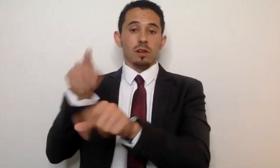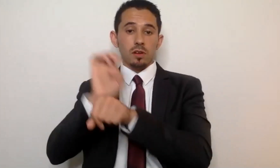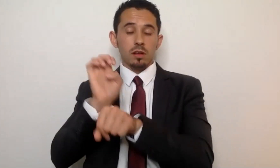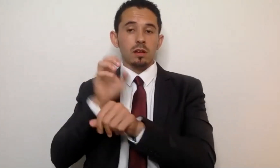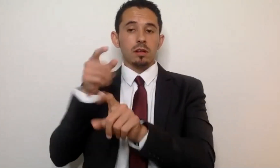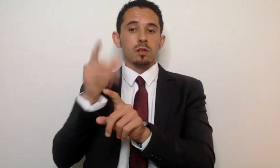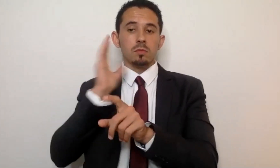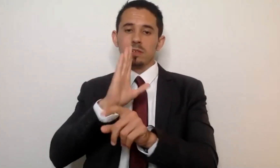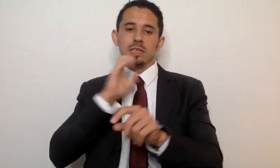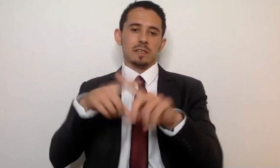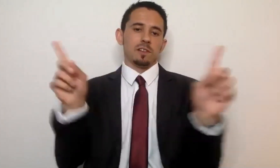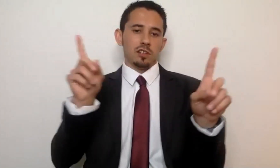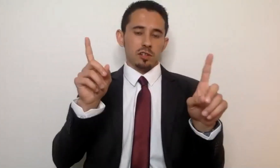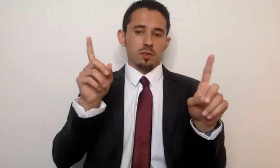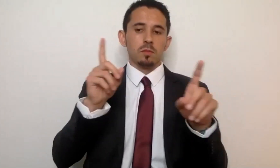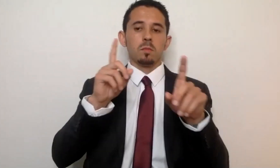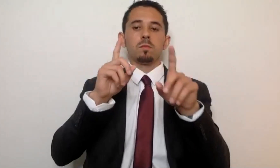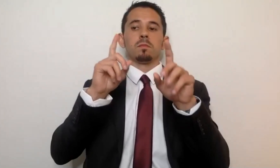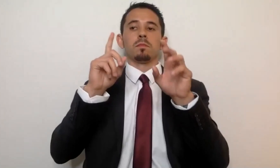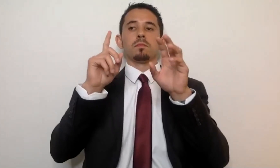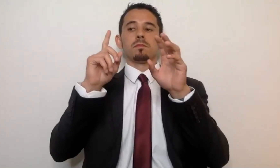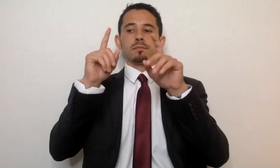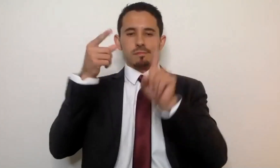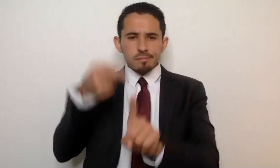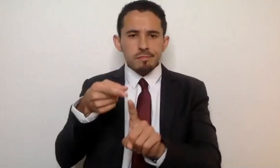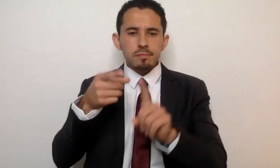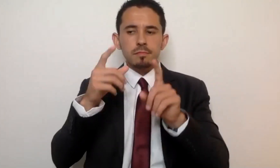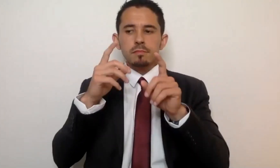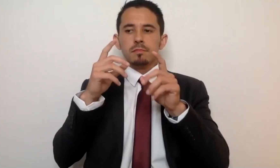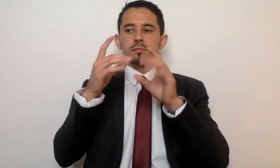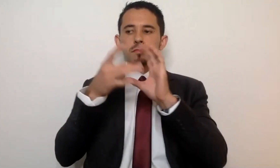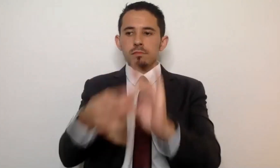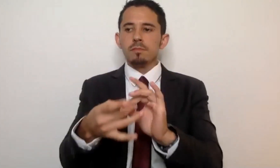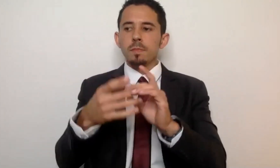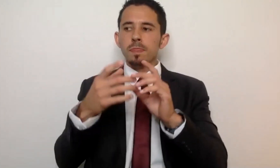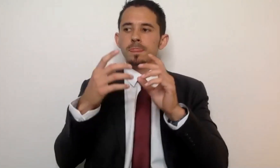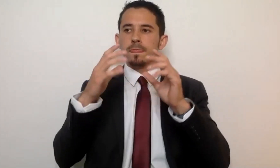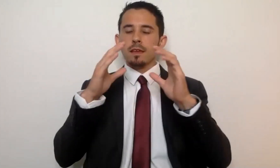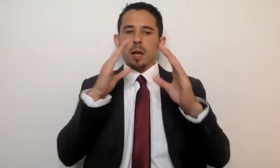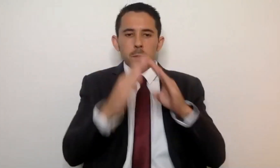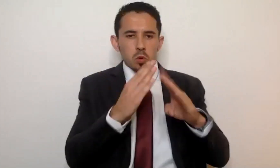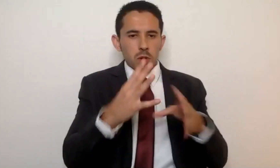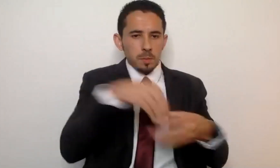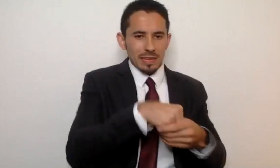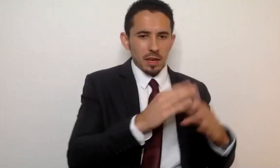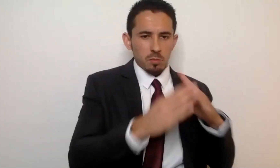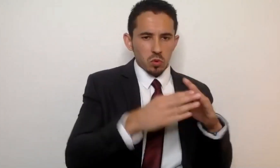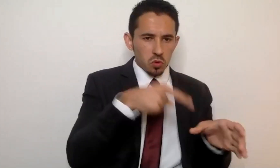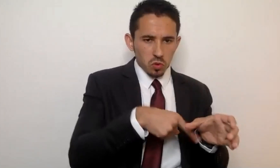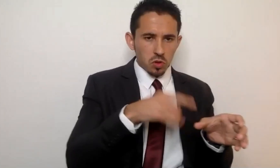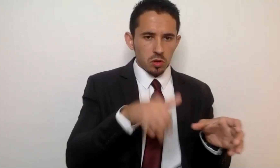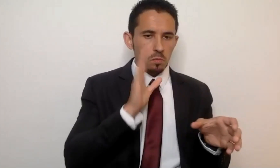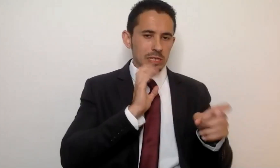If I did the qualitative interviews in Ecuador, the results would definitely be different, and